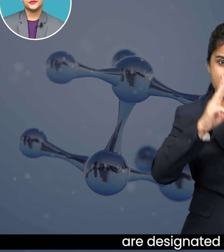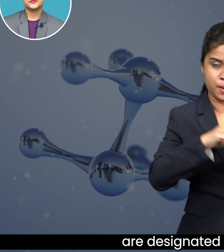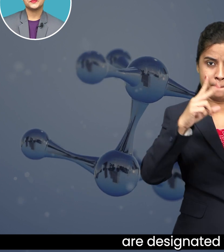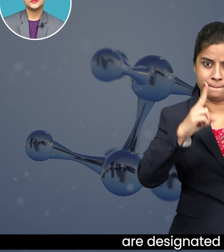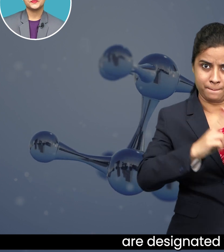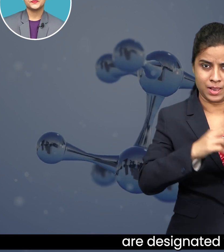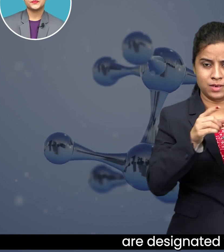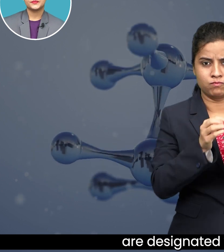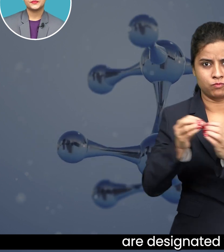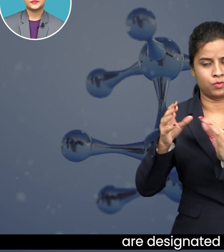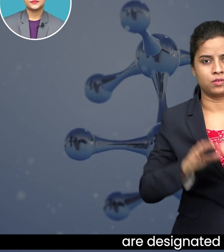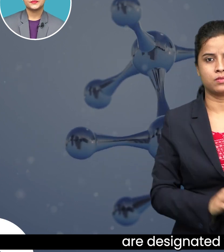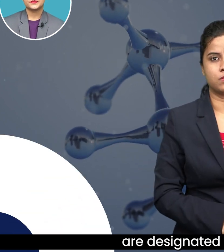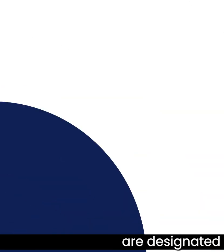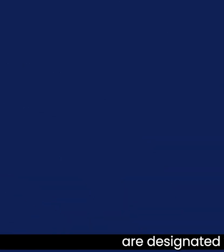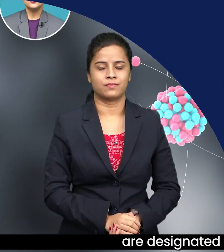N.